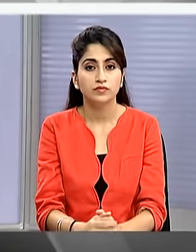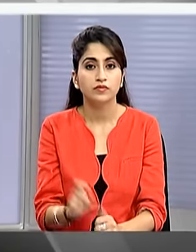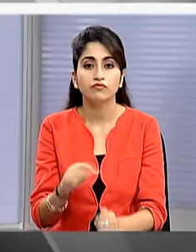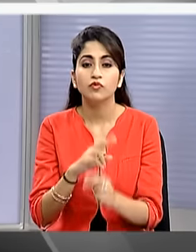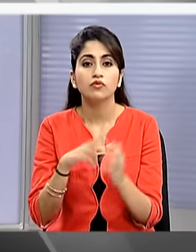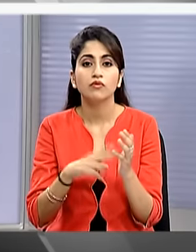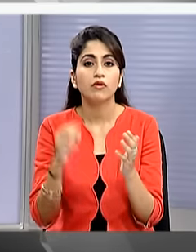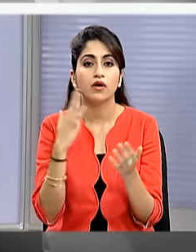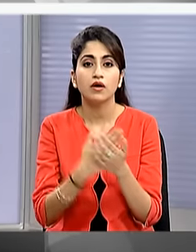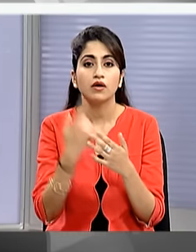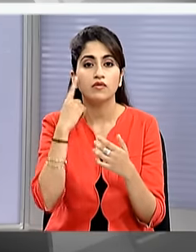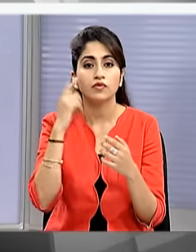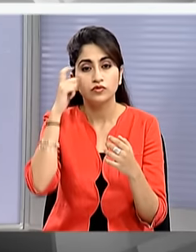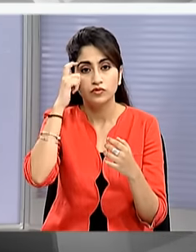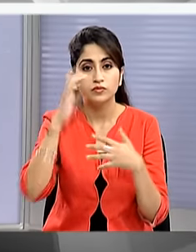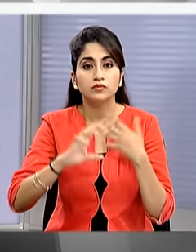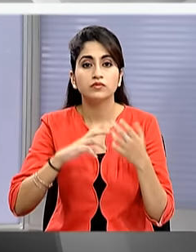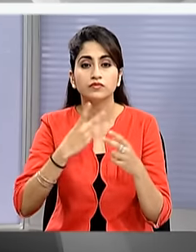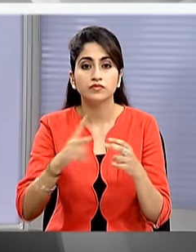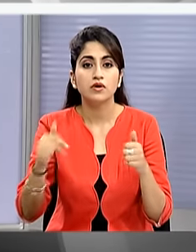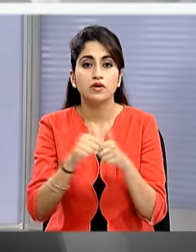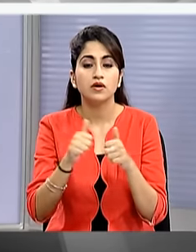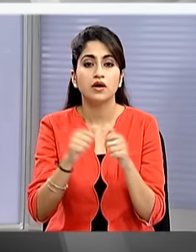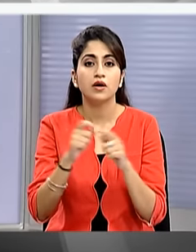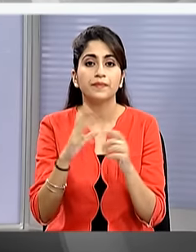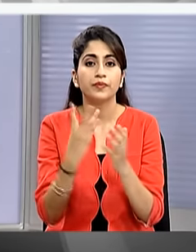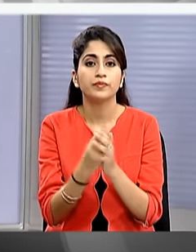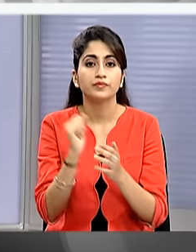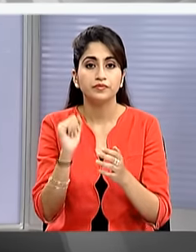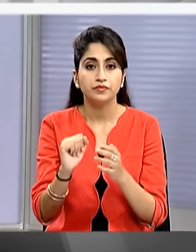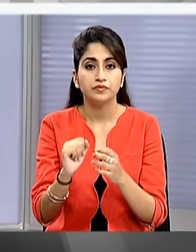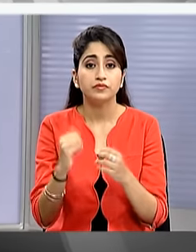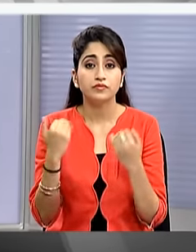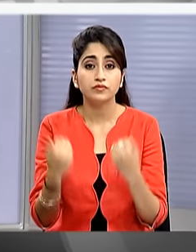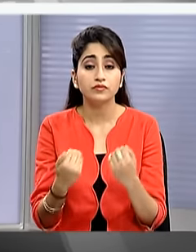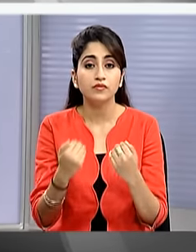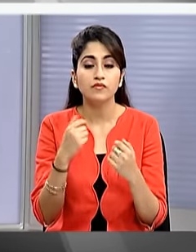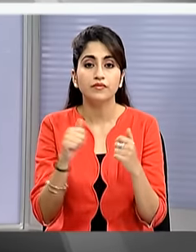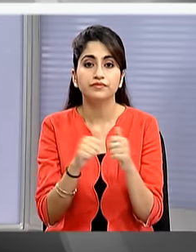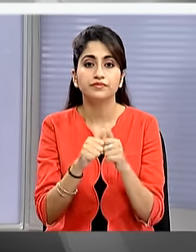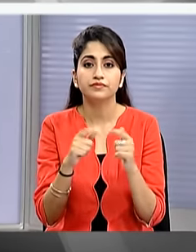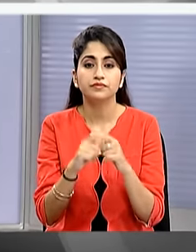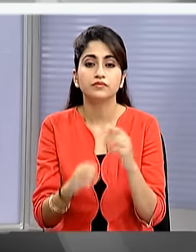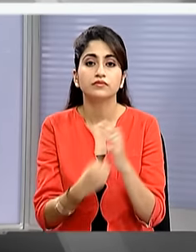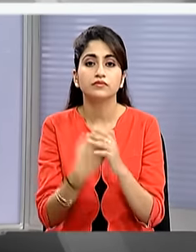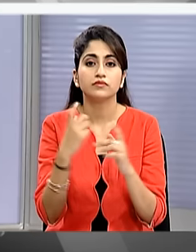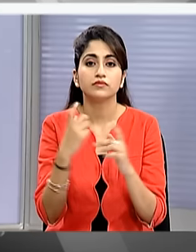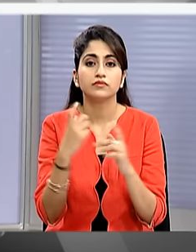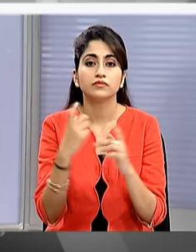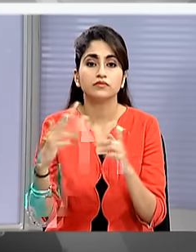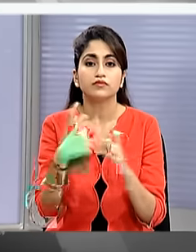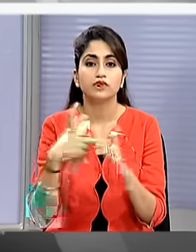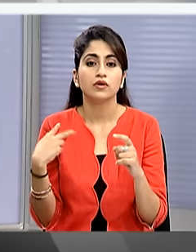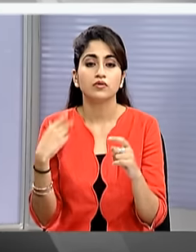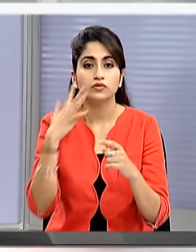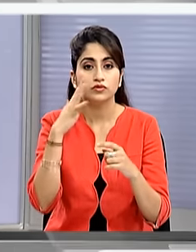There seems to be no end to the troubles and controversies surrounding the Aam Aadmi Party. The latest issue confronting an embattled